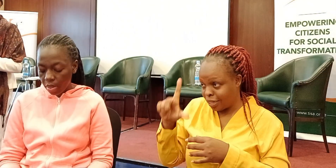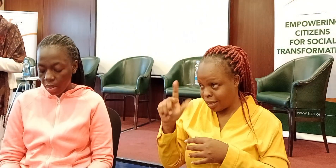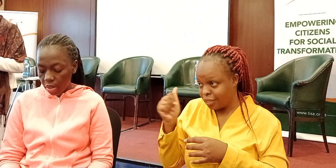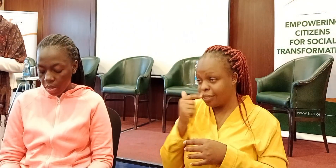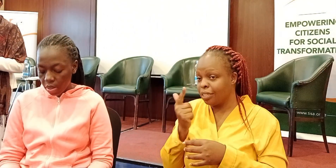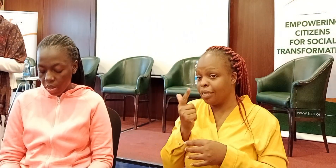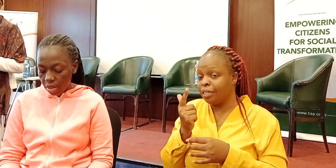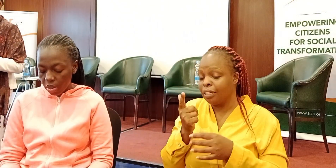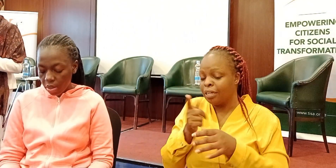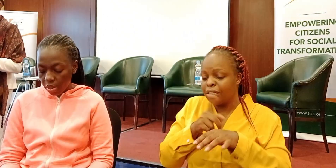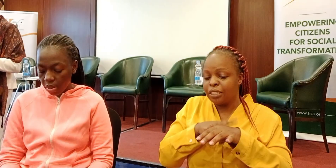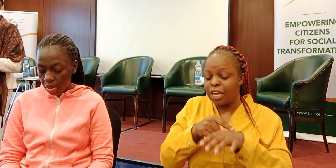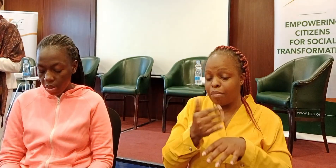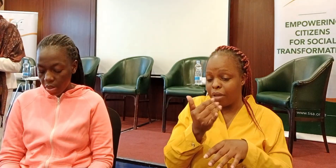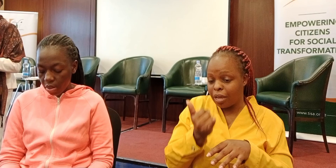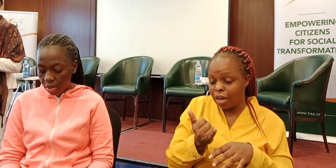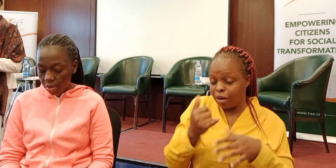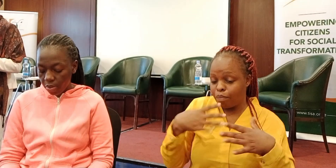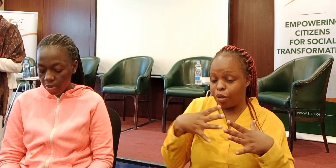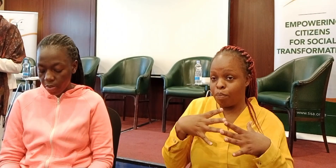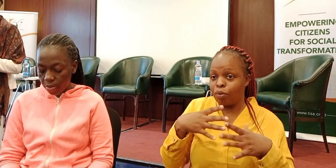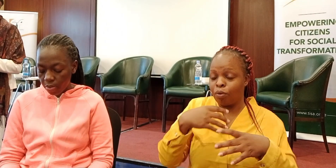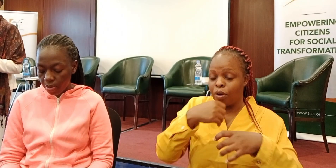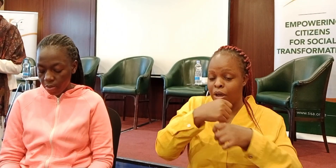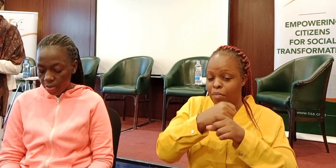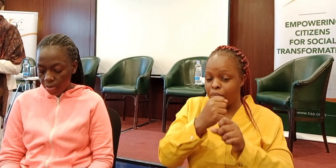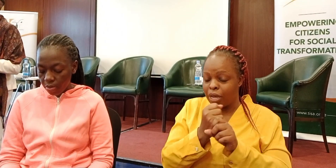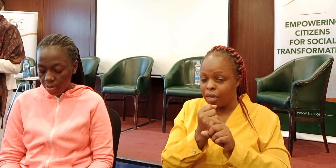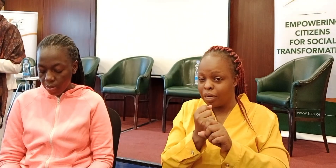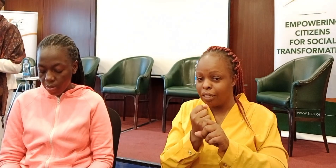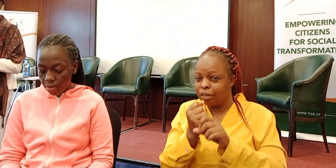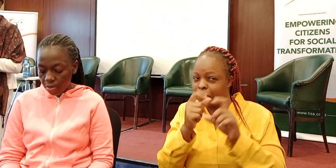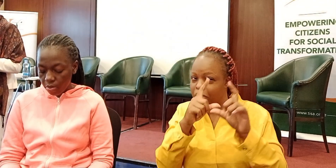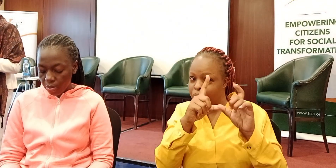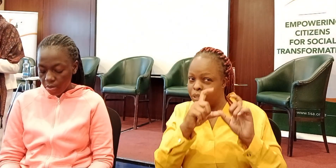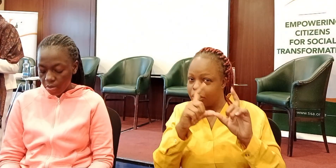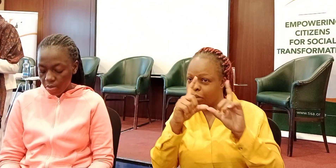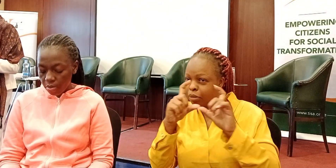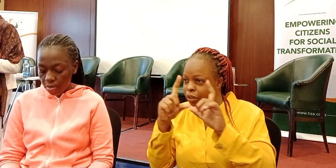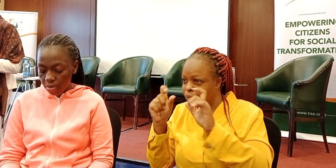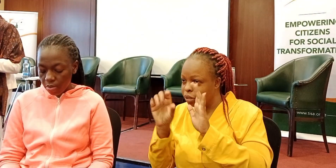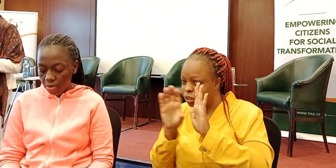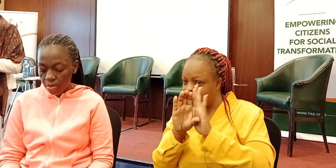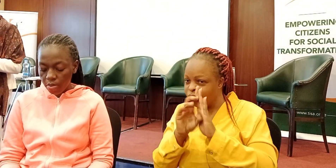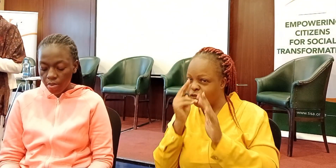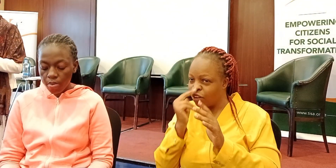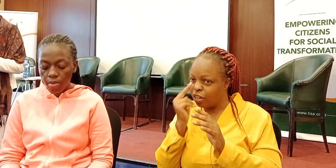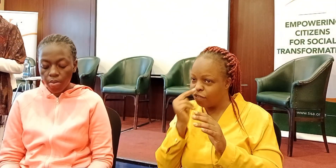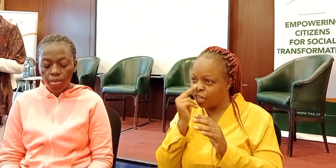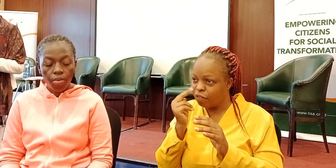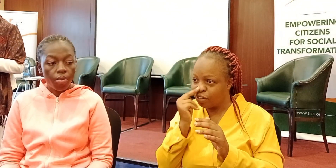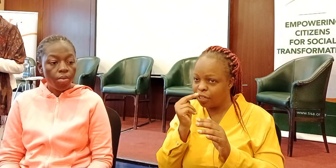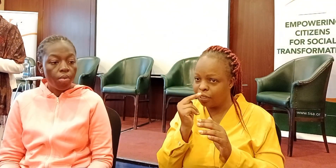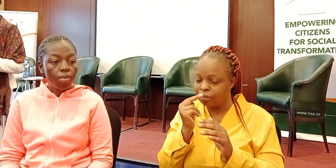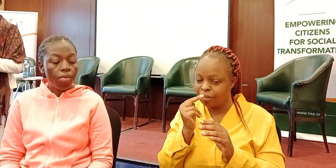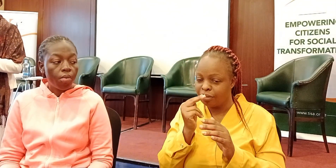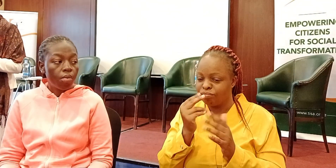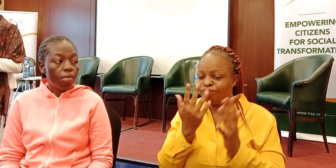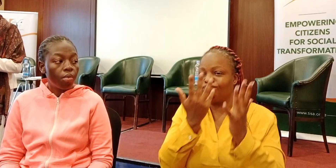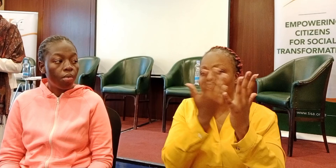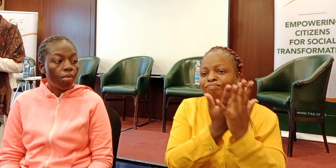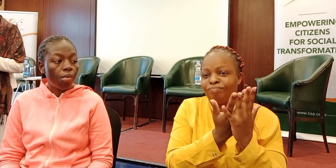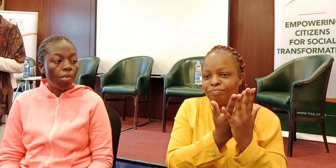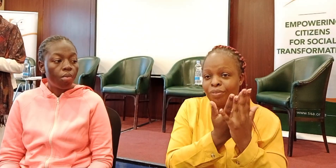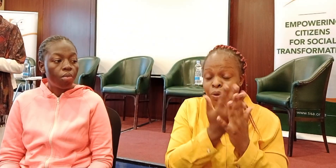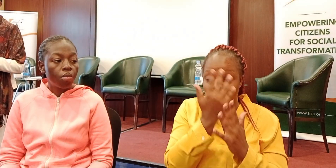young people make cartoons, we take them to jail because we think they are offensive. But